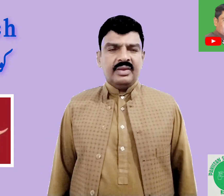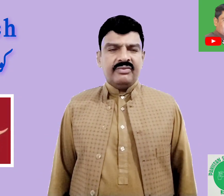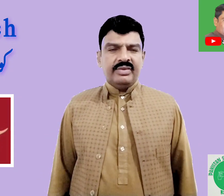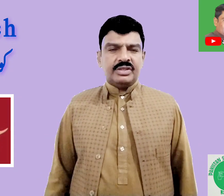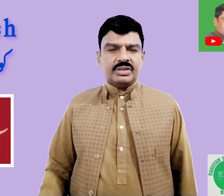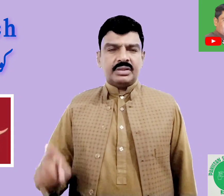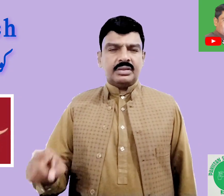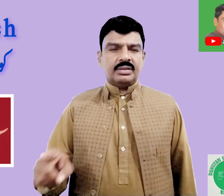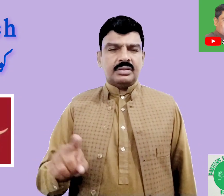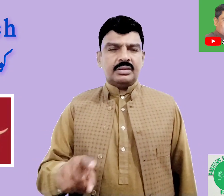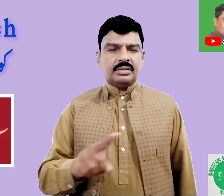which,